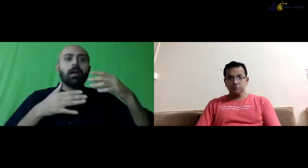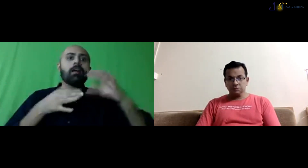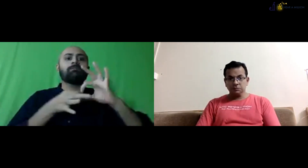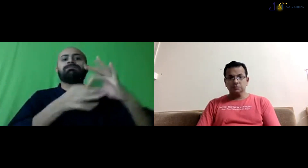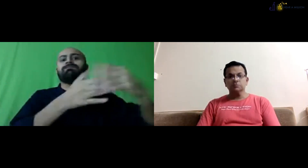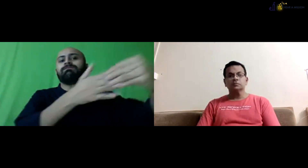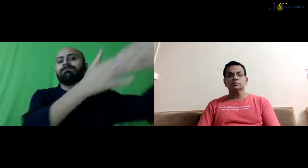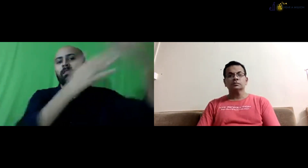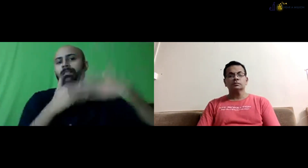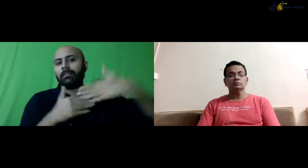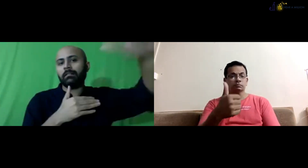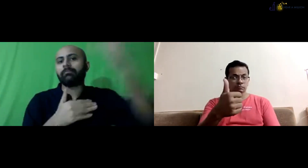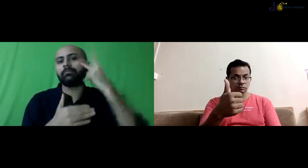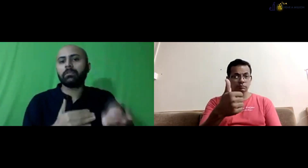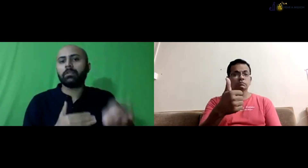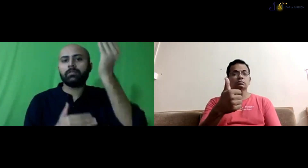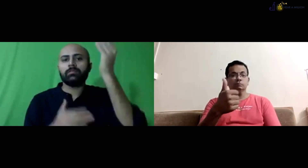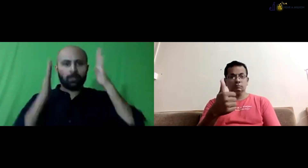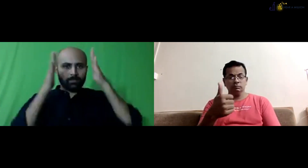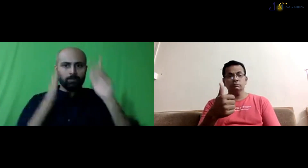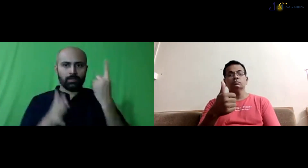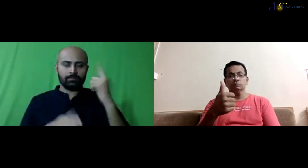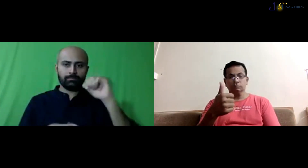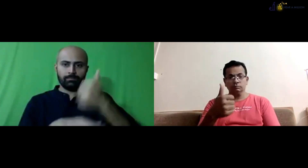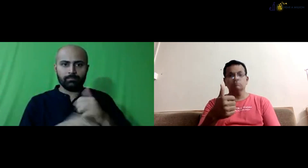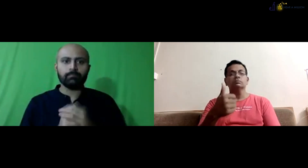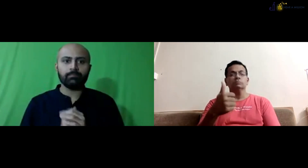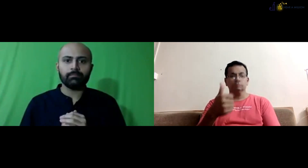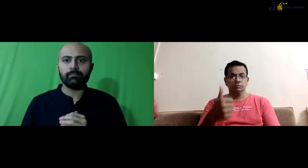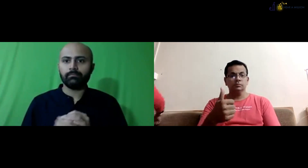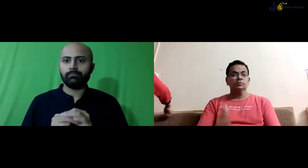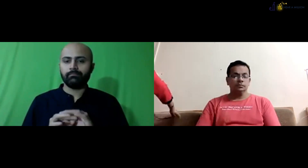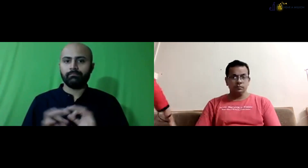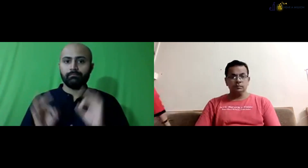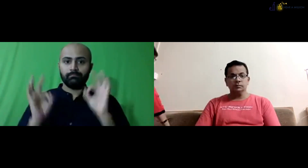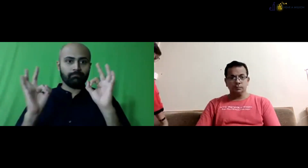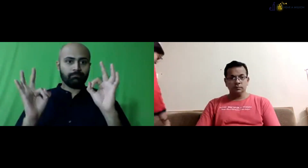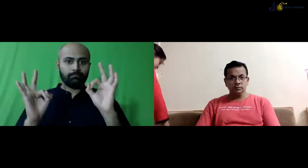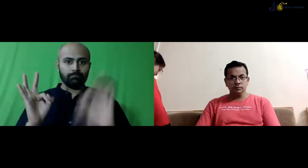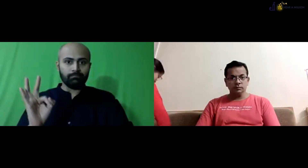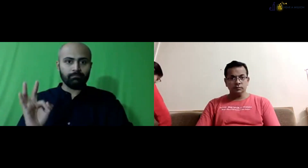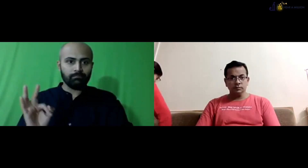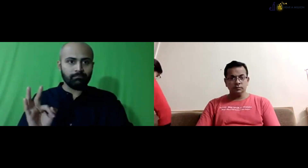is we need to set up a WhatsApp group, and that's how we will work on it. We will